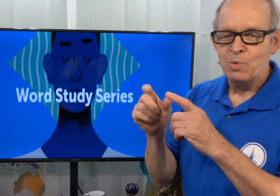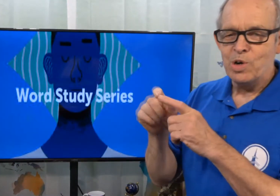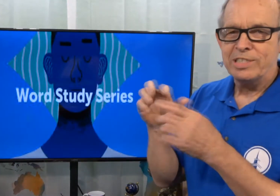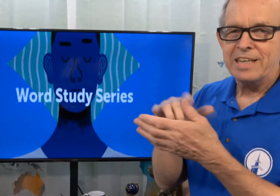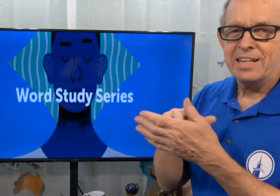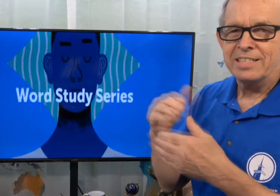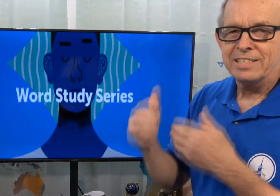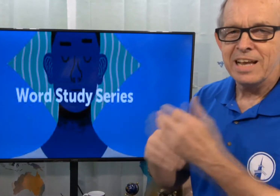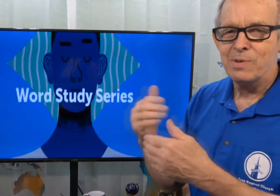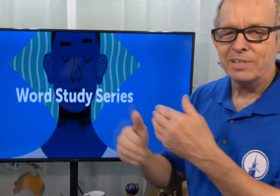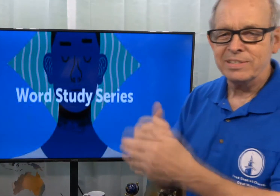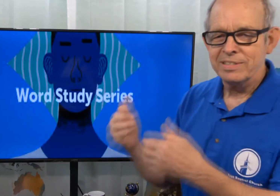We're studying series.